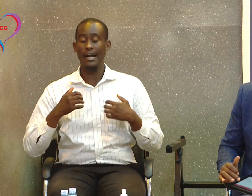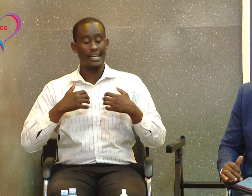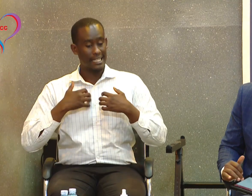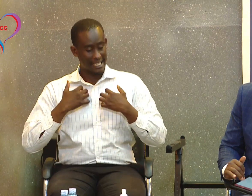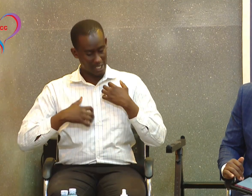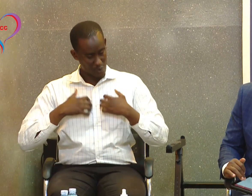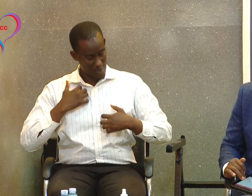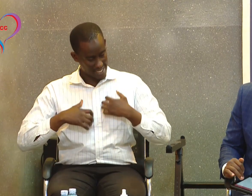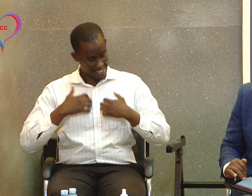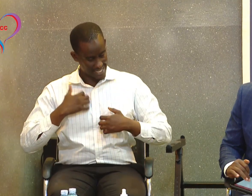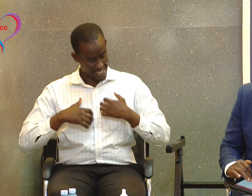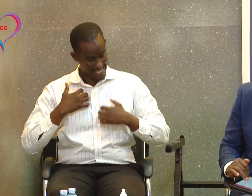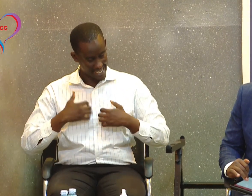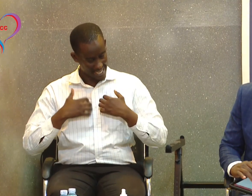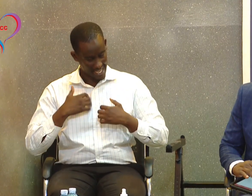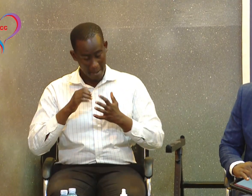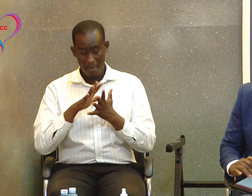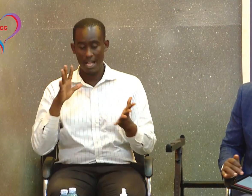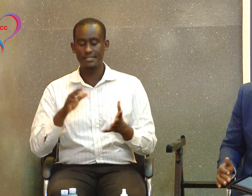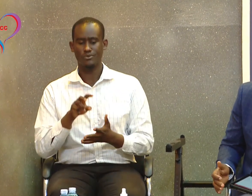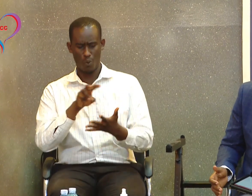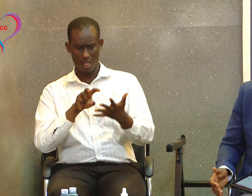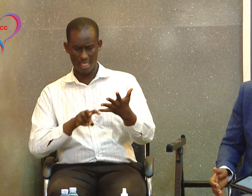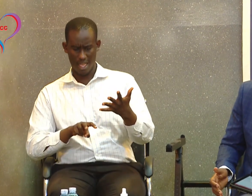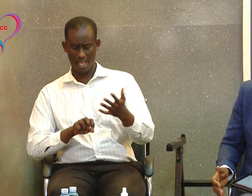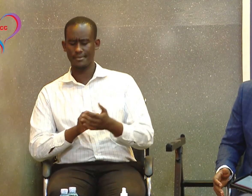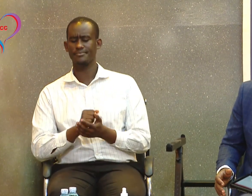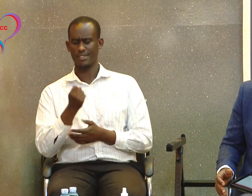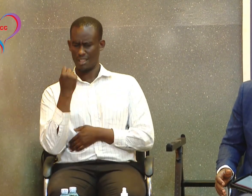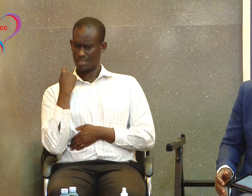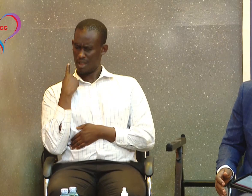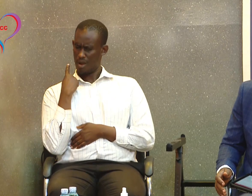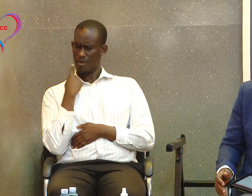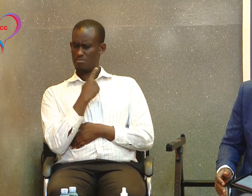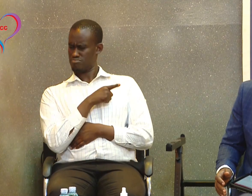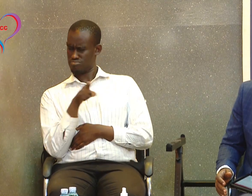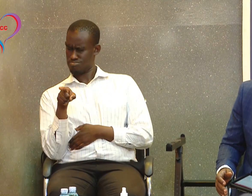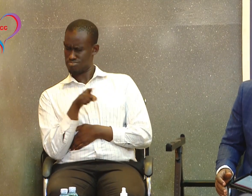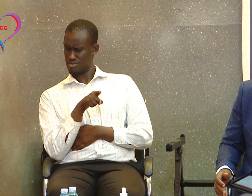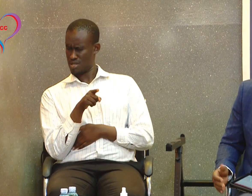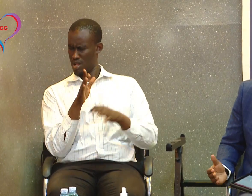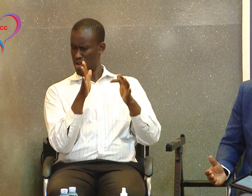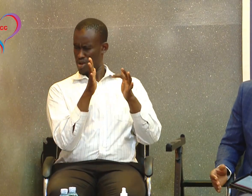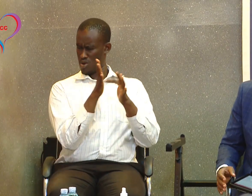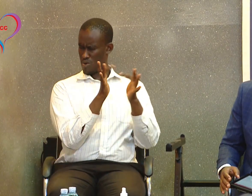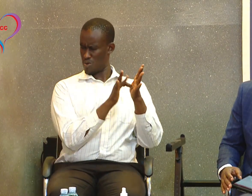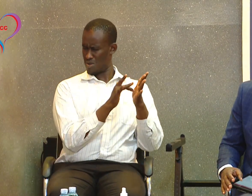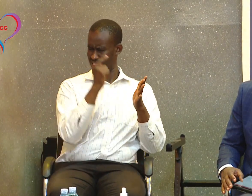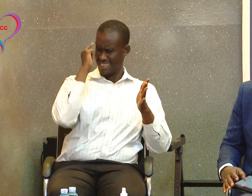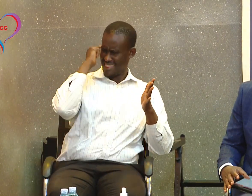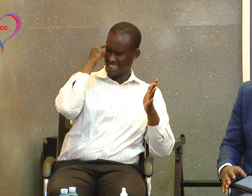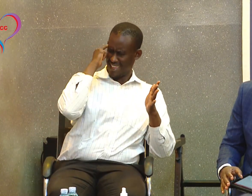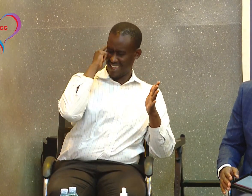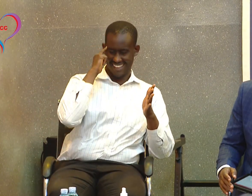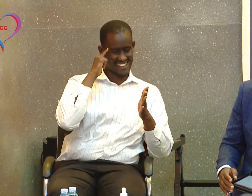That conversation is so much interesting that when you read it, you get insights of how our Lord was thinking, and you